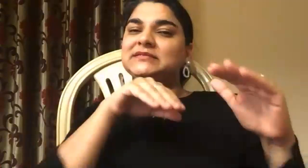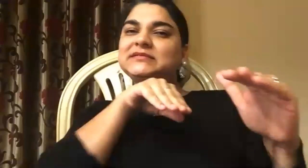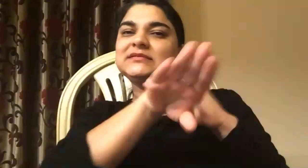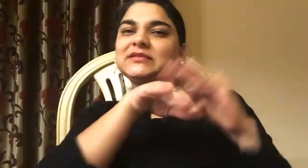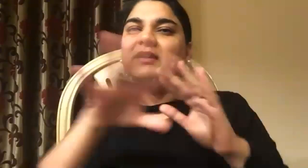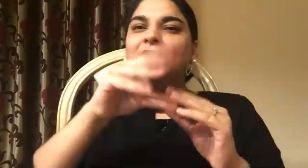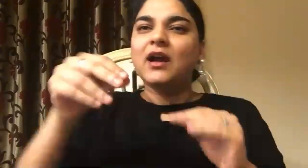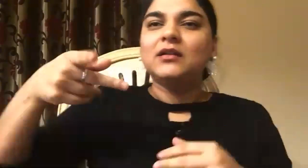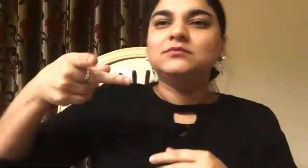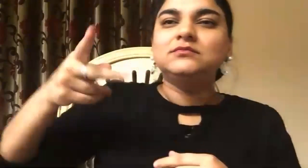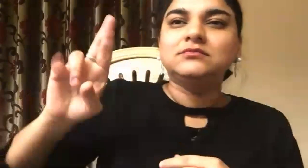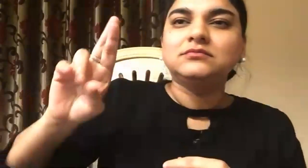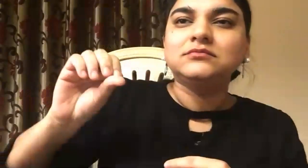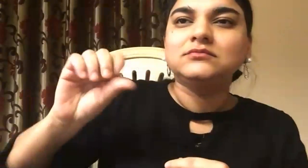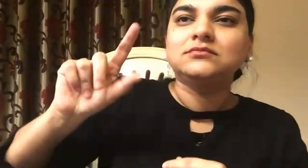But we have to expose people and educate people that